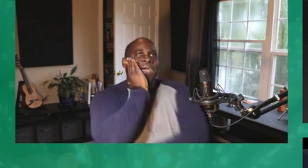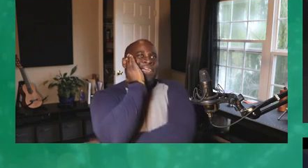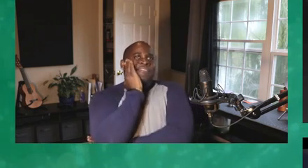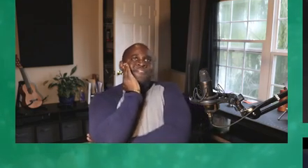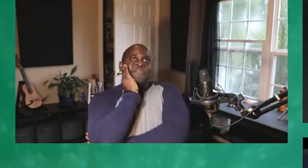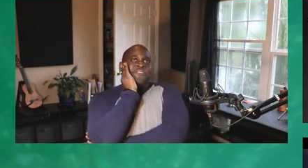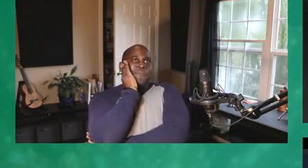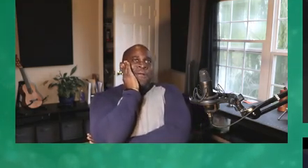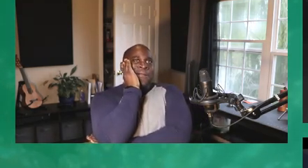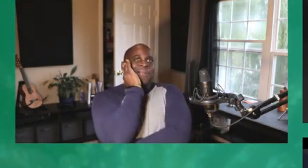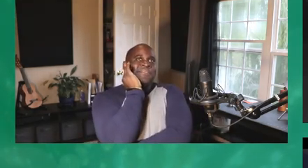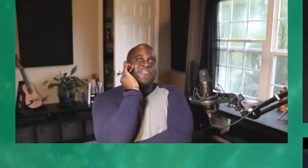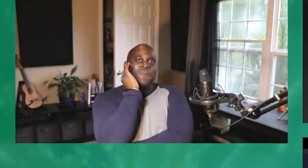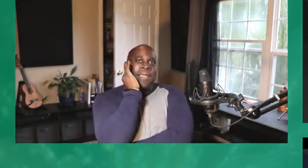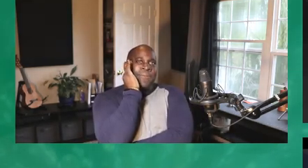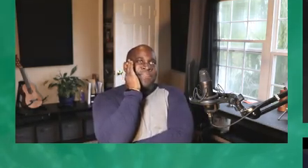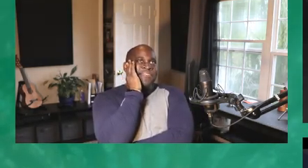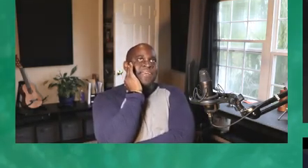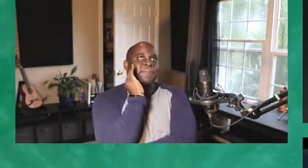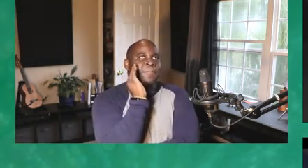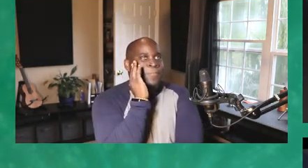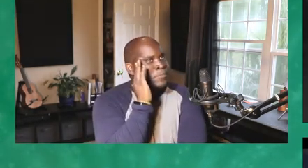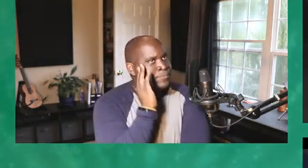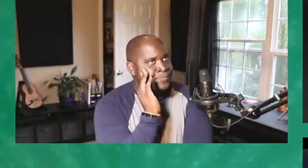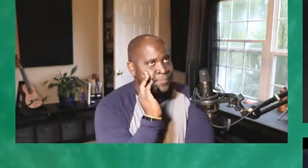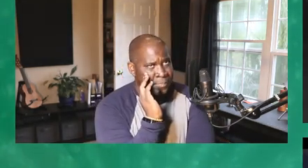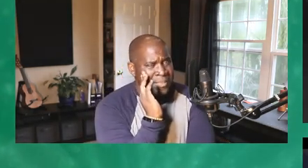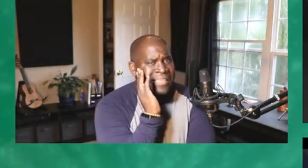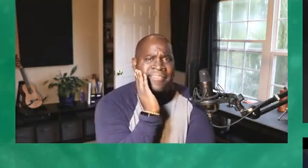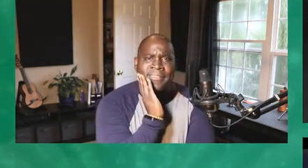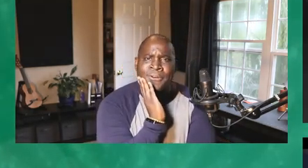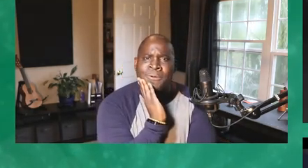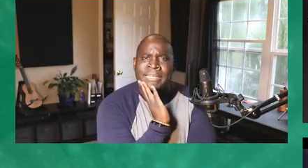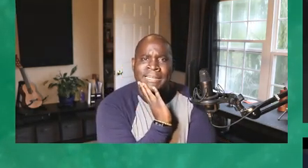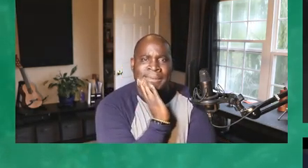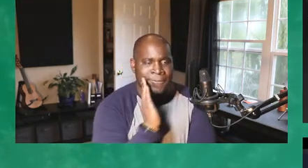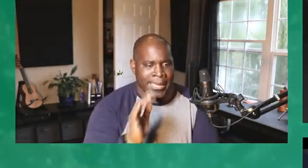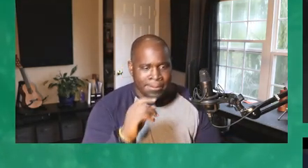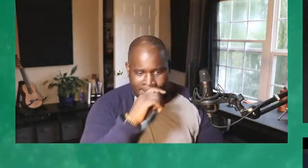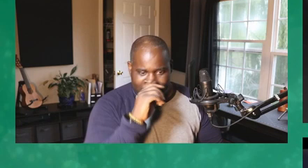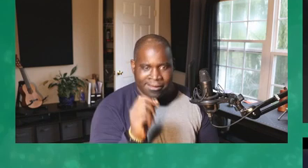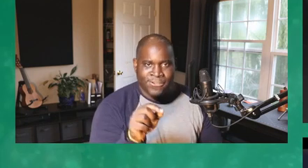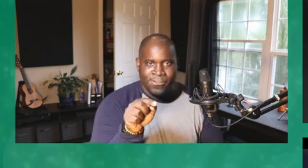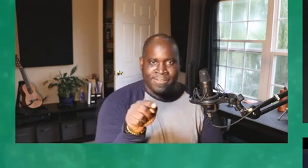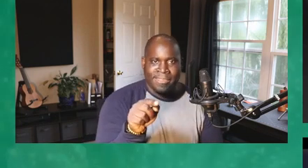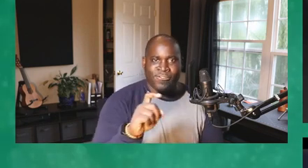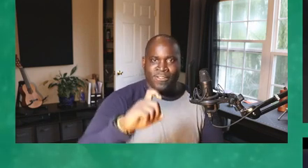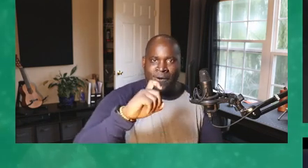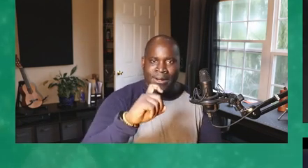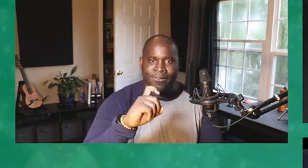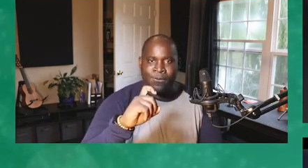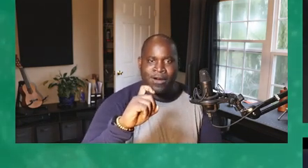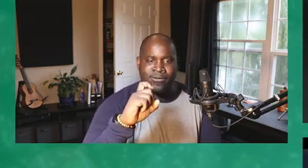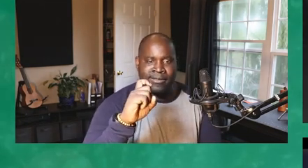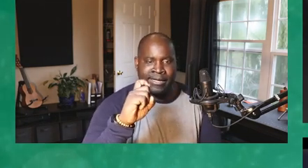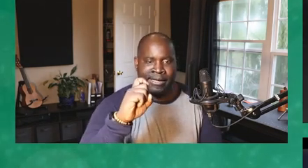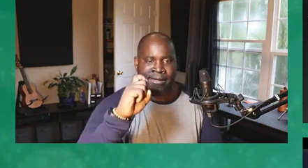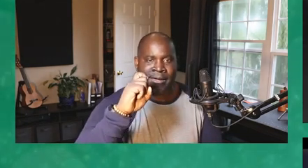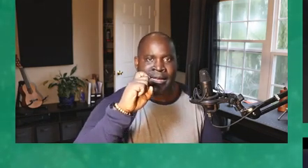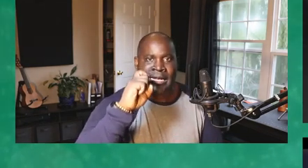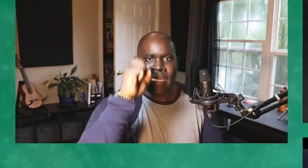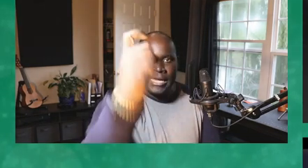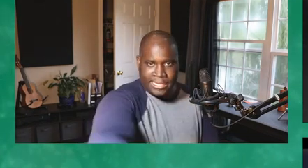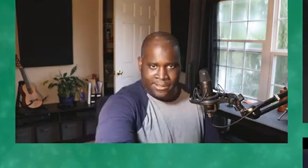And the way, and so this is where, this is why I'm bringing this up. It's a little redundant, right? Because she's already